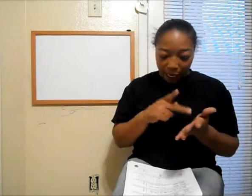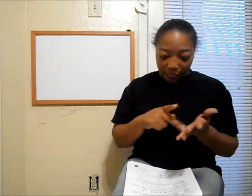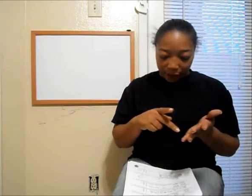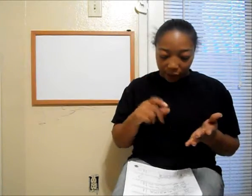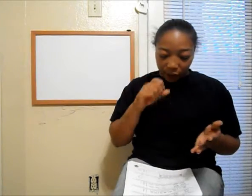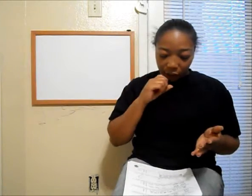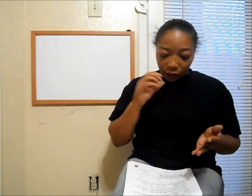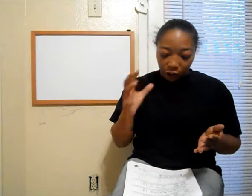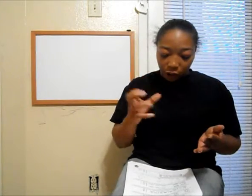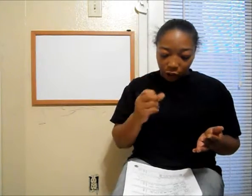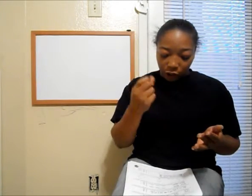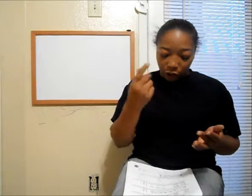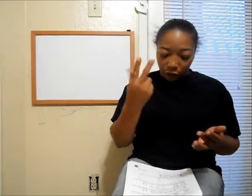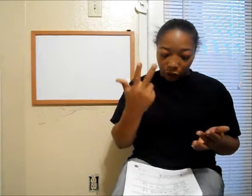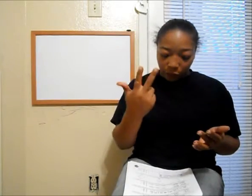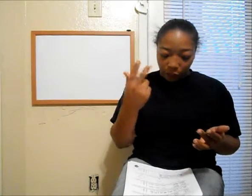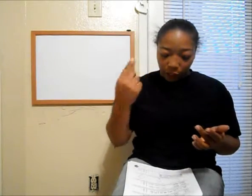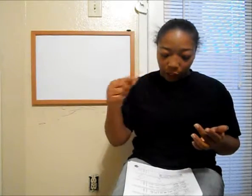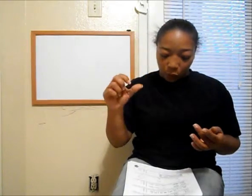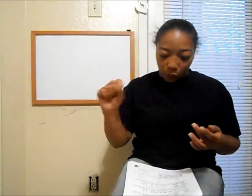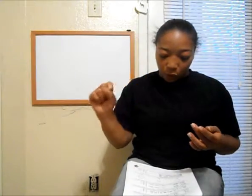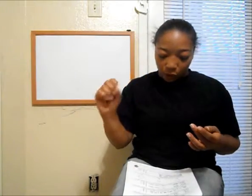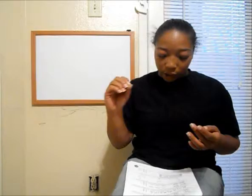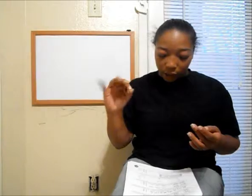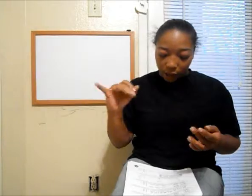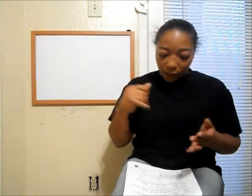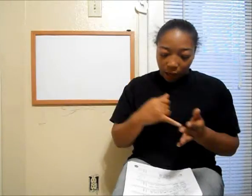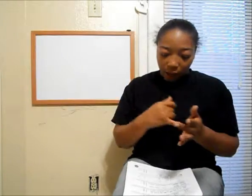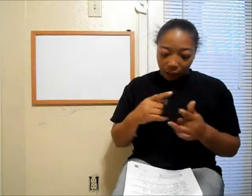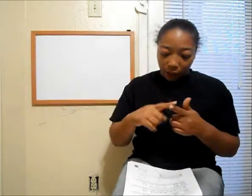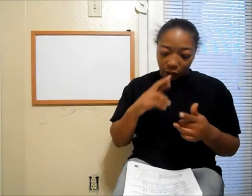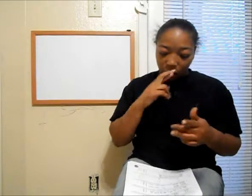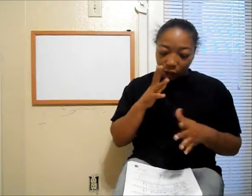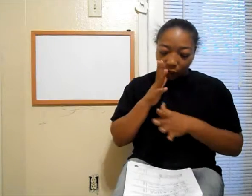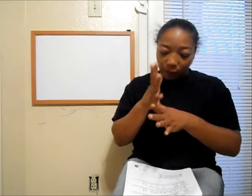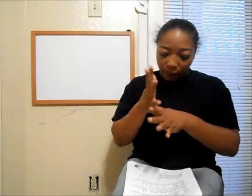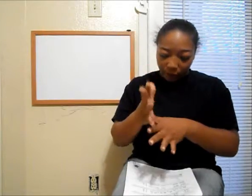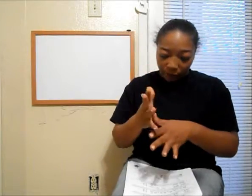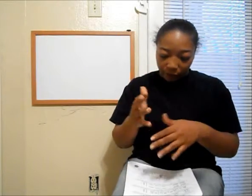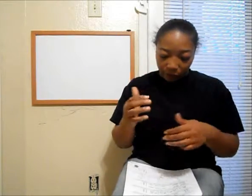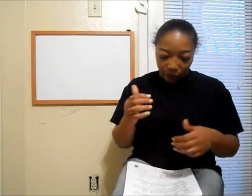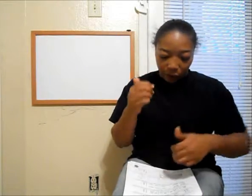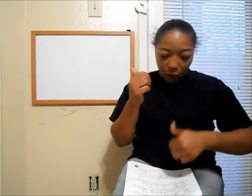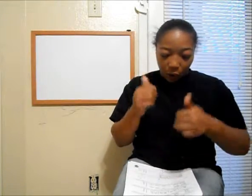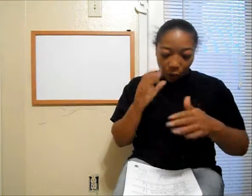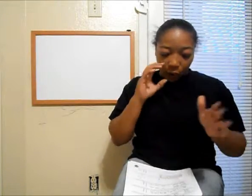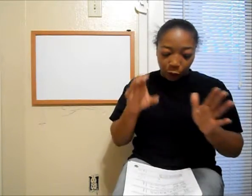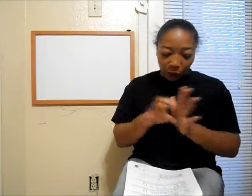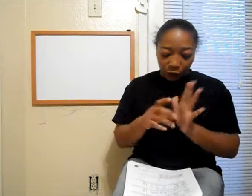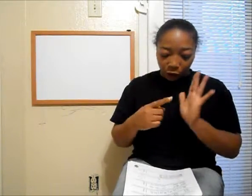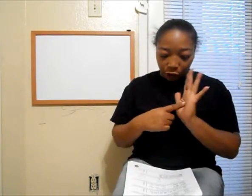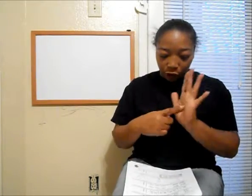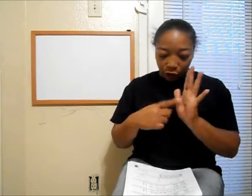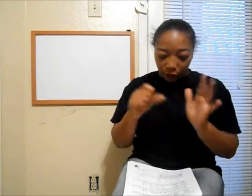pie. She took 3/4 of it to her grandmother. Which picture